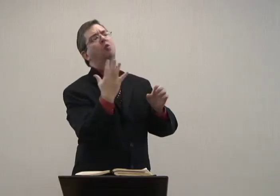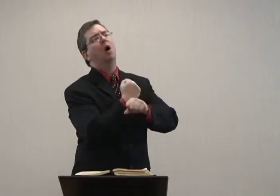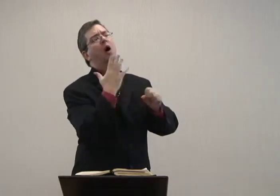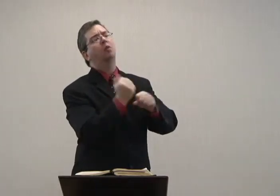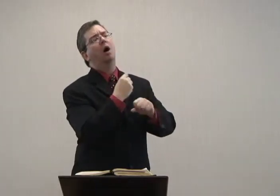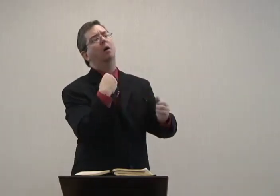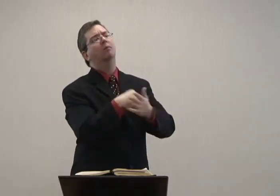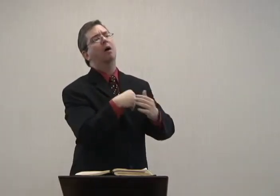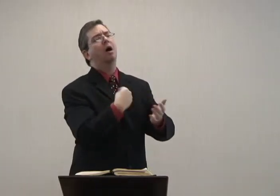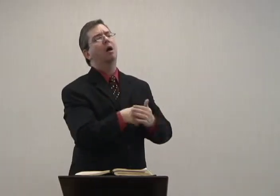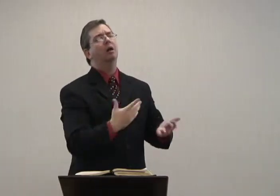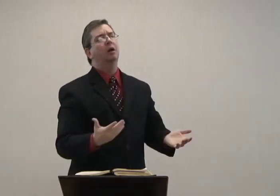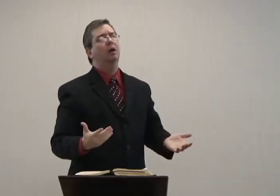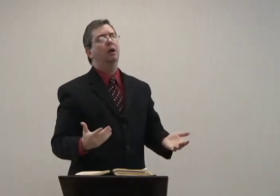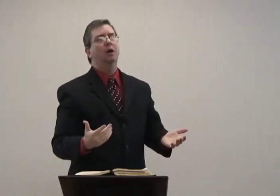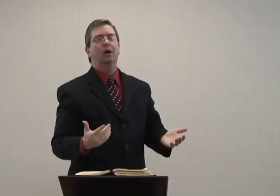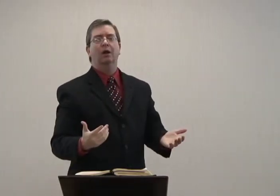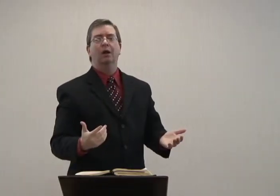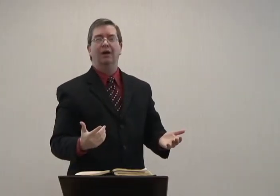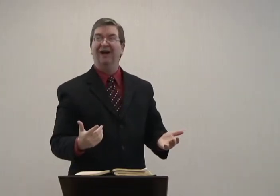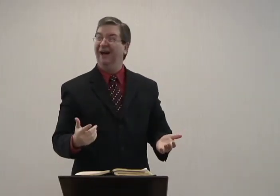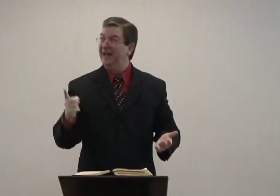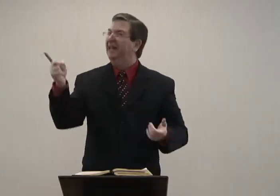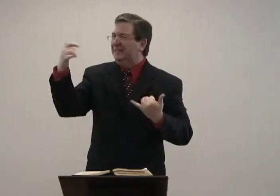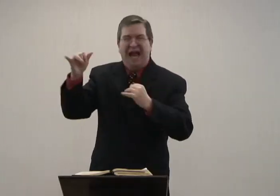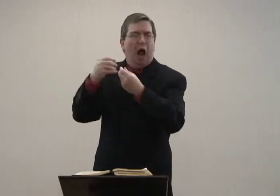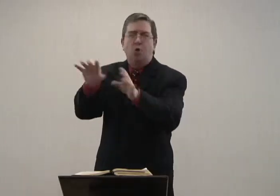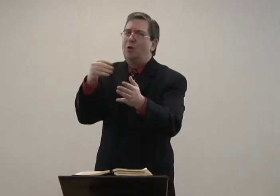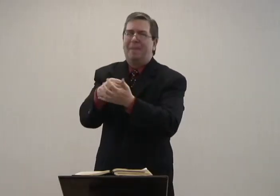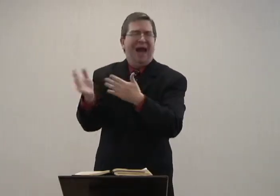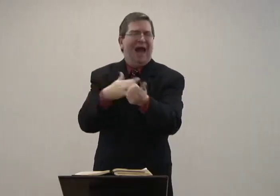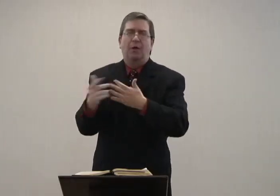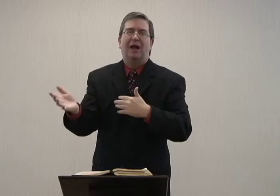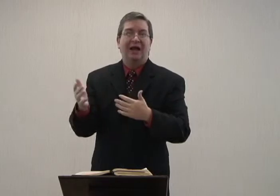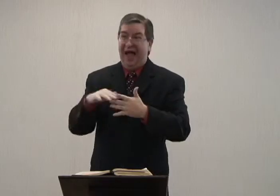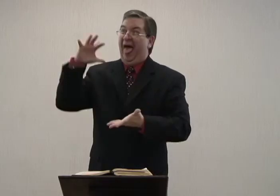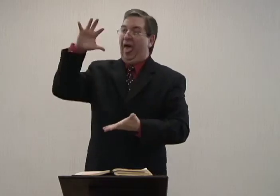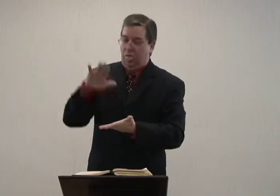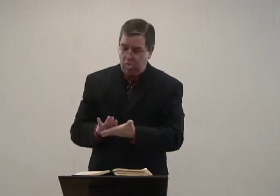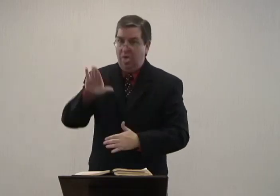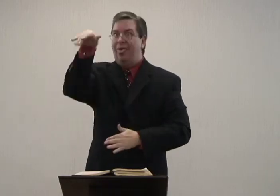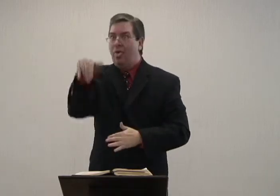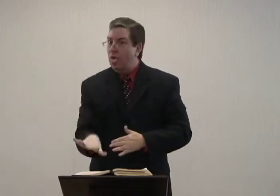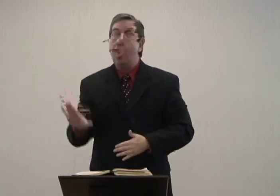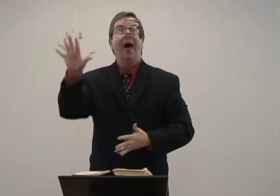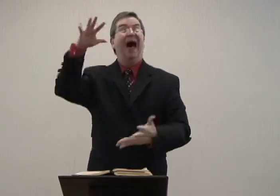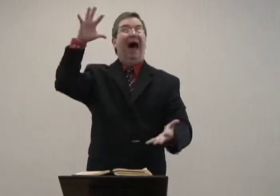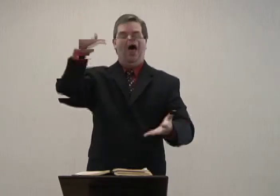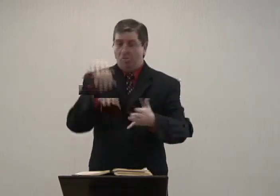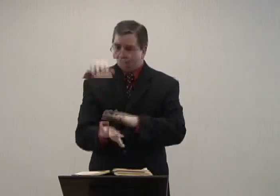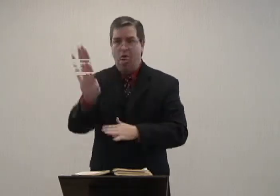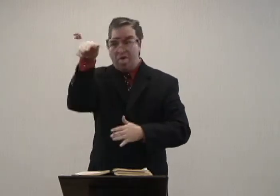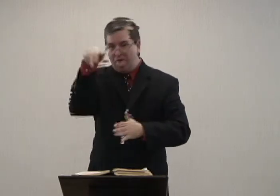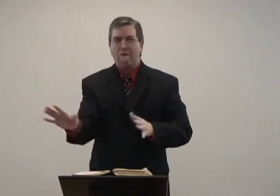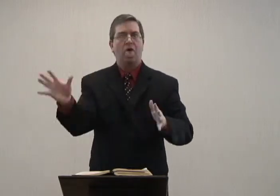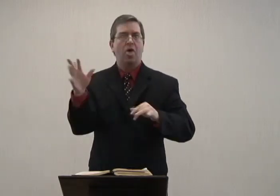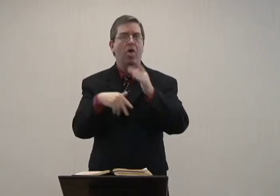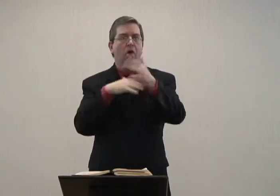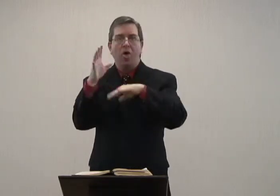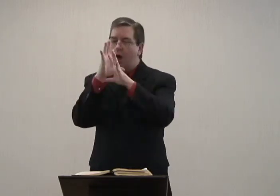But what about if you win, if you won money? That would bear me. Yeah, it would go up and down, lose, win.